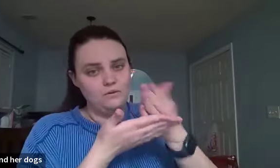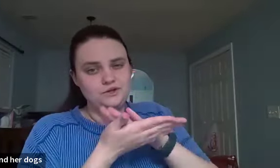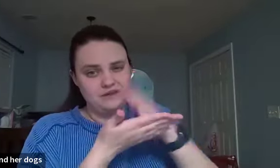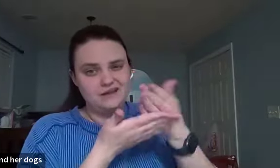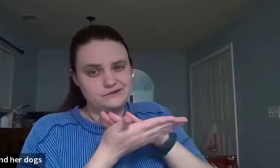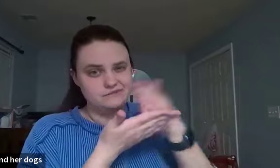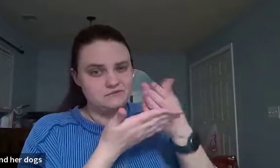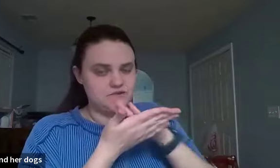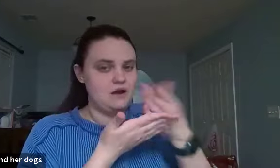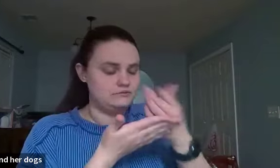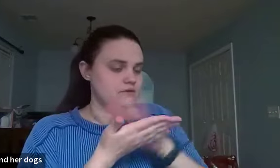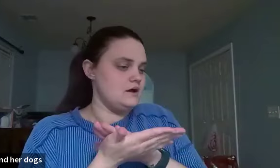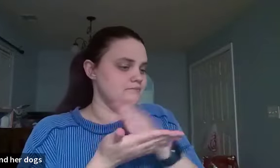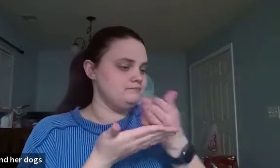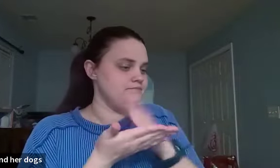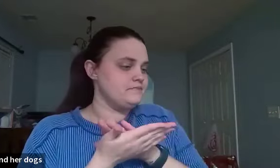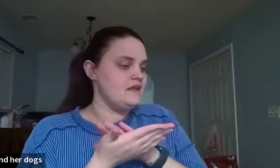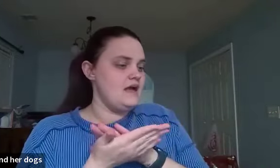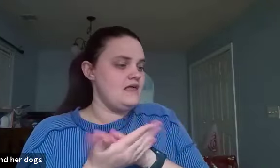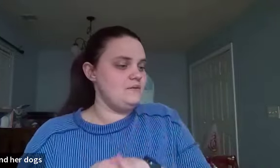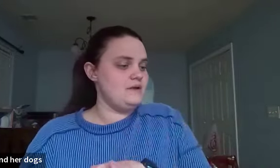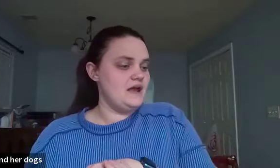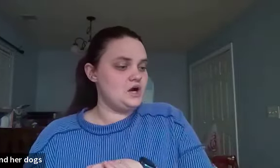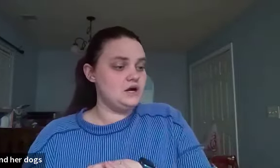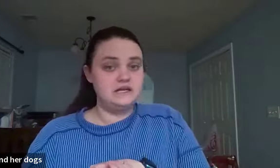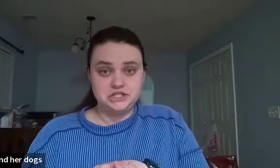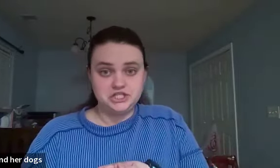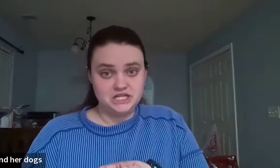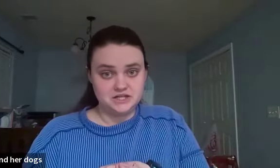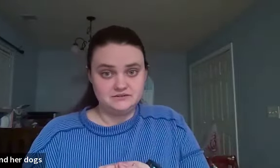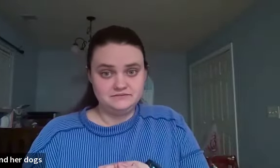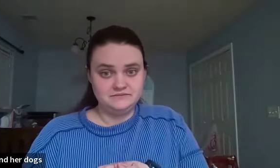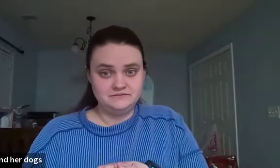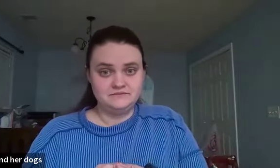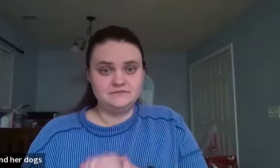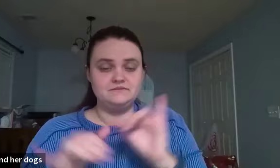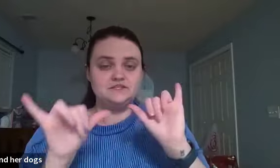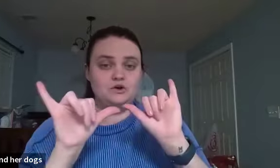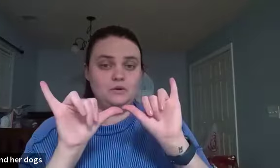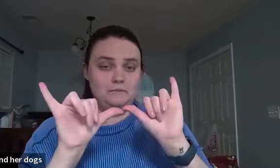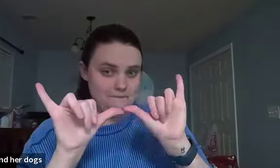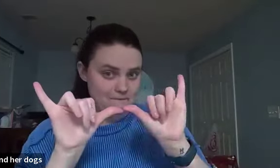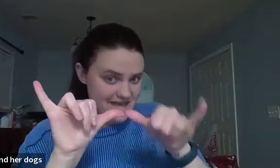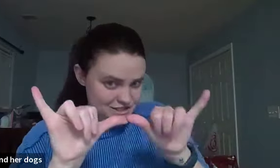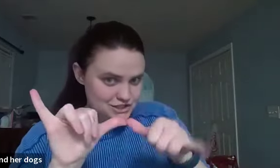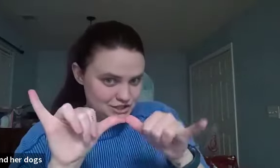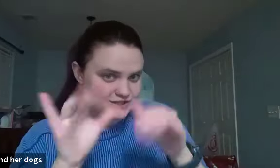or you can go sometimes without. And then we had our engineer. So